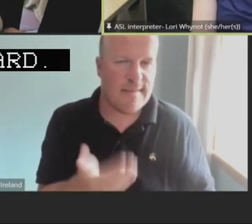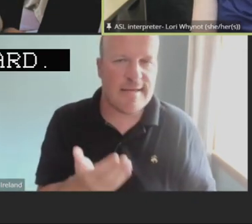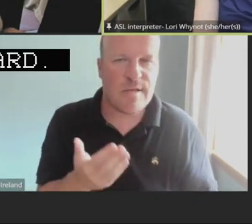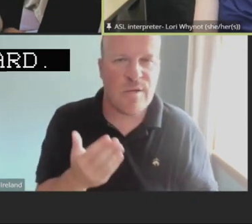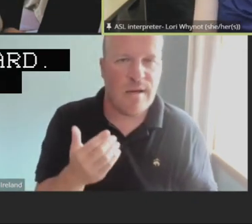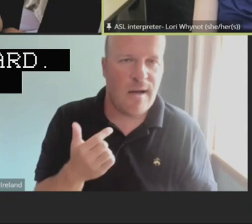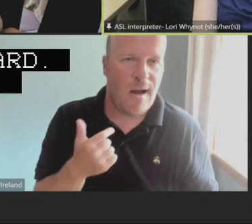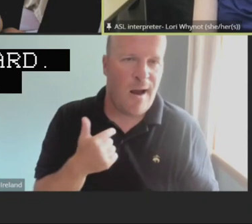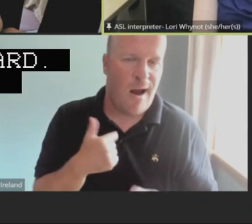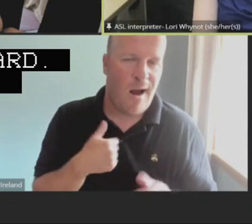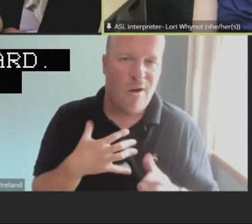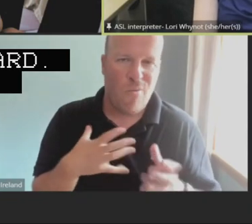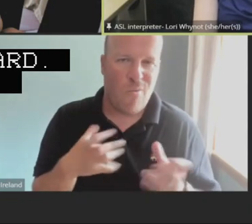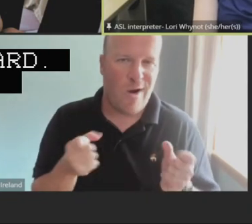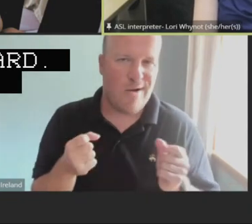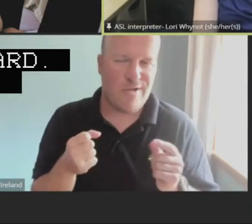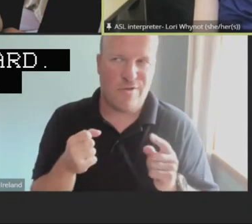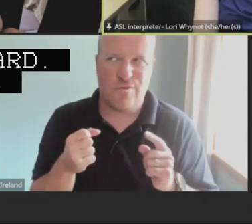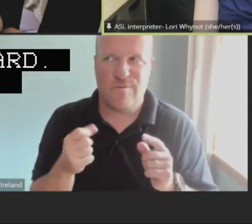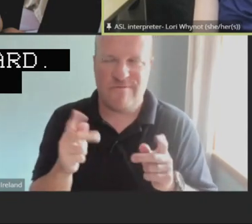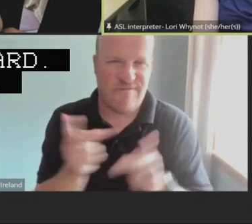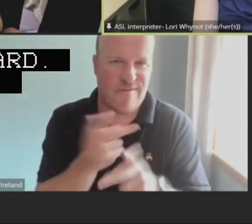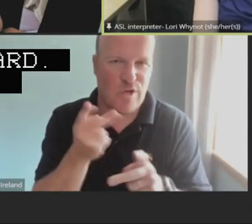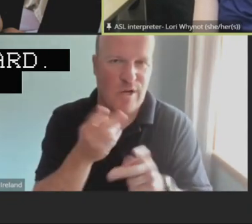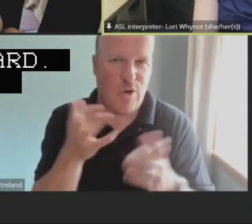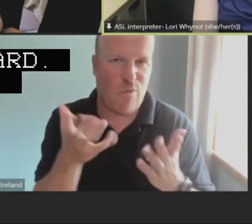Yes. Thank you.